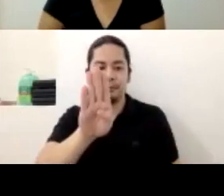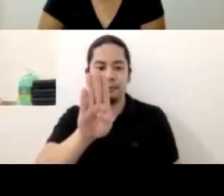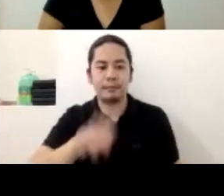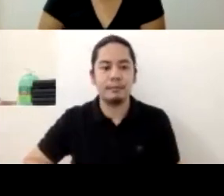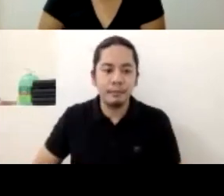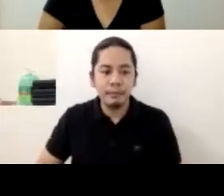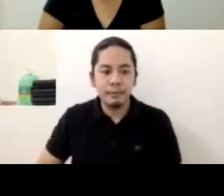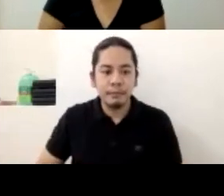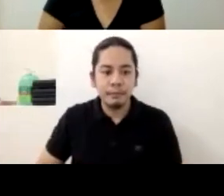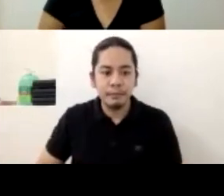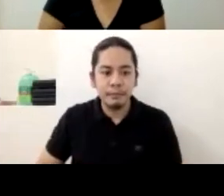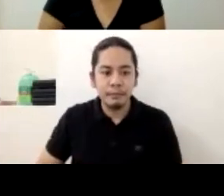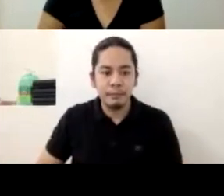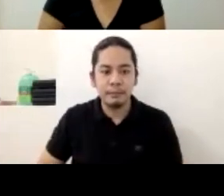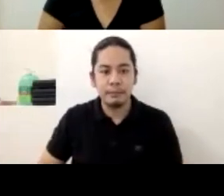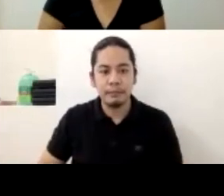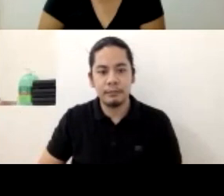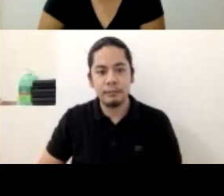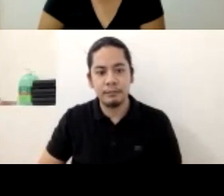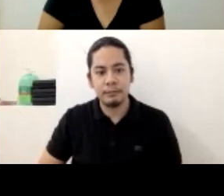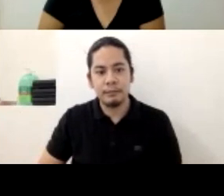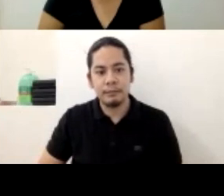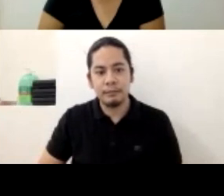So that's why I answered B.